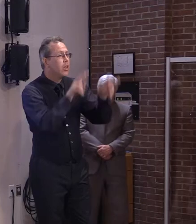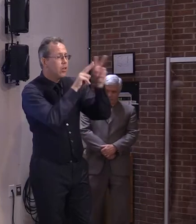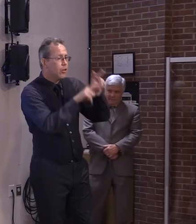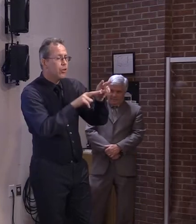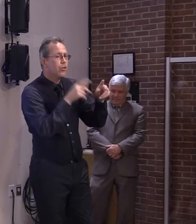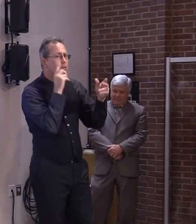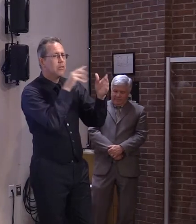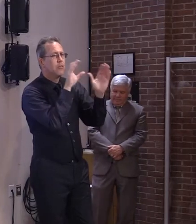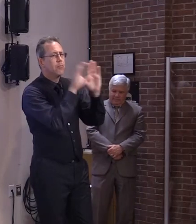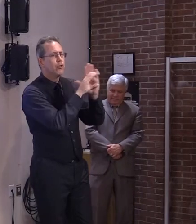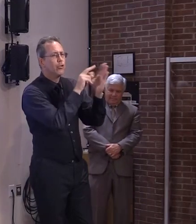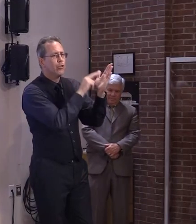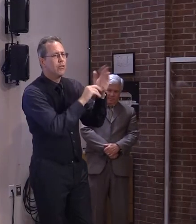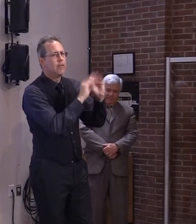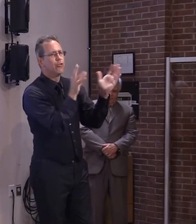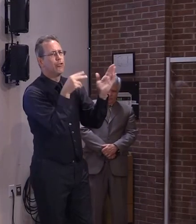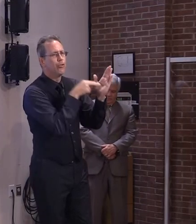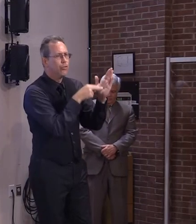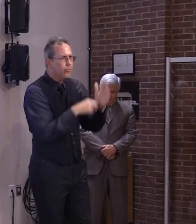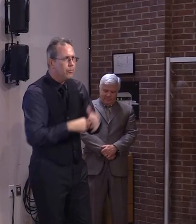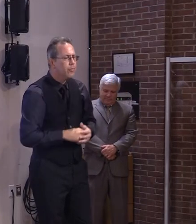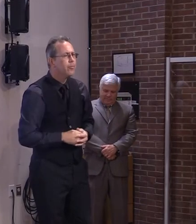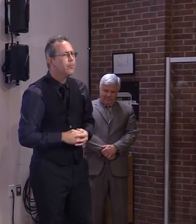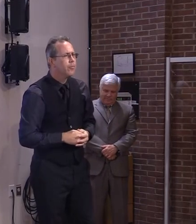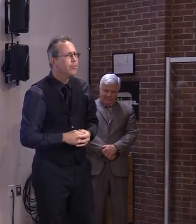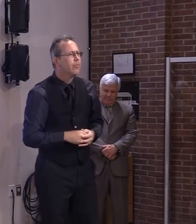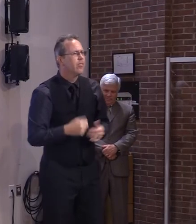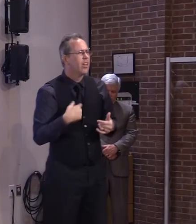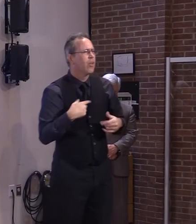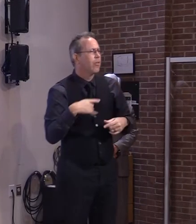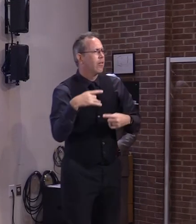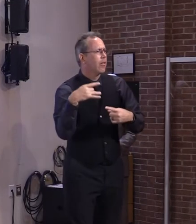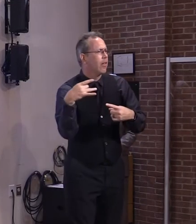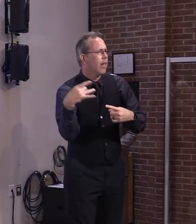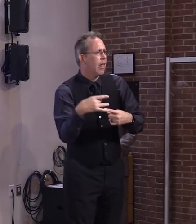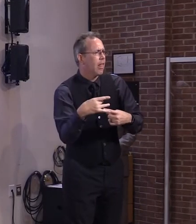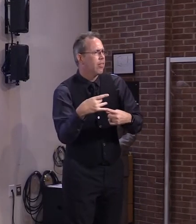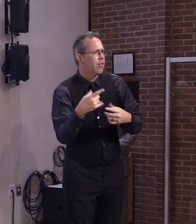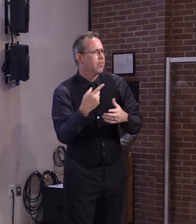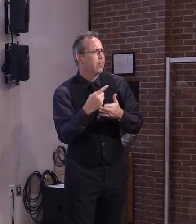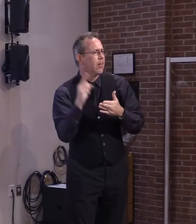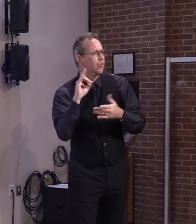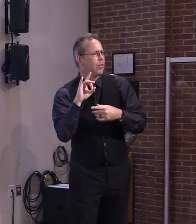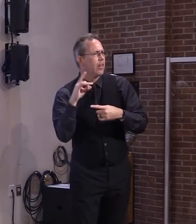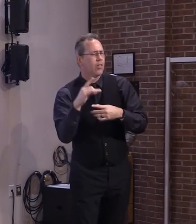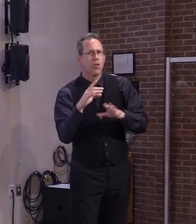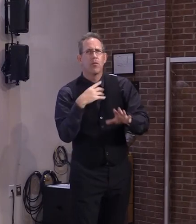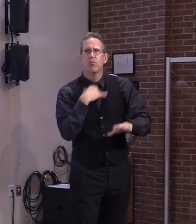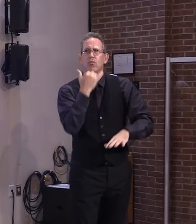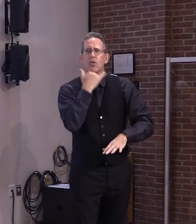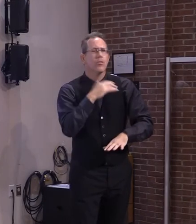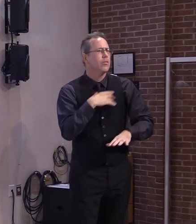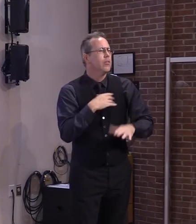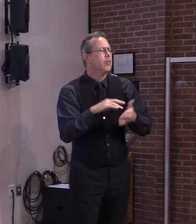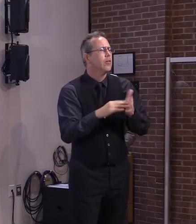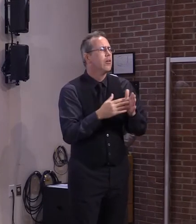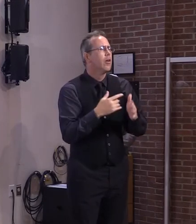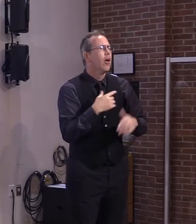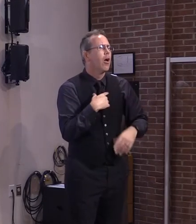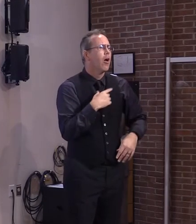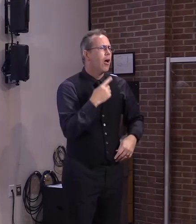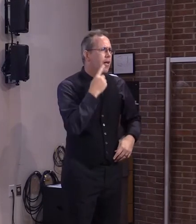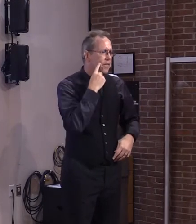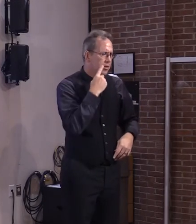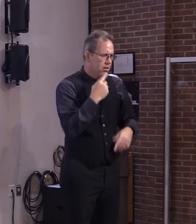7 and 8 right about now. As we said, we're actually a little bit further than that. 7 to 9 weeks is that time period.